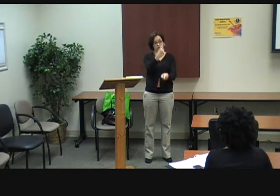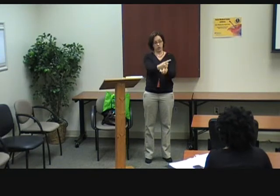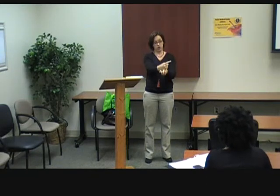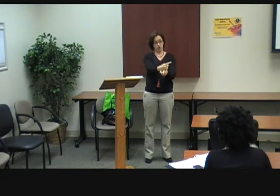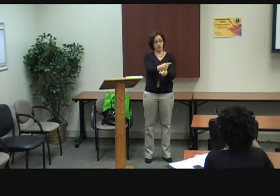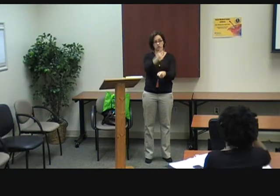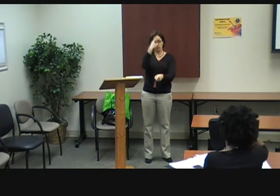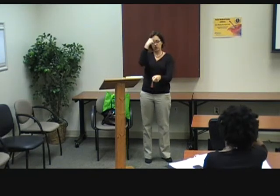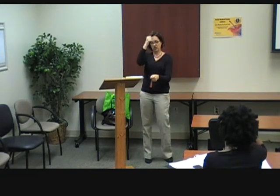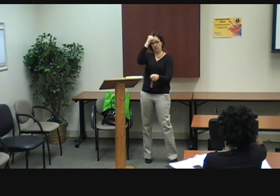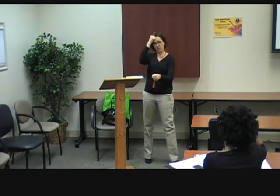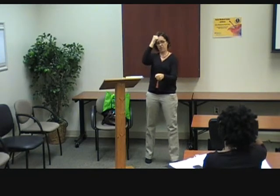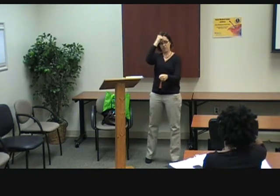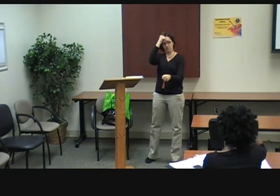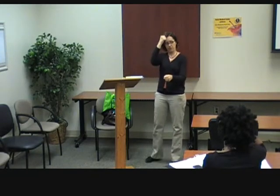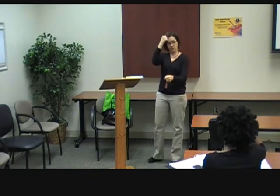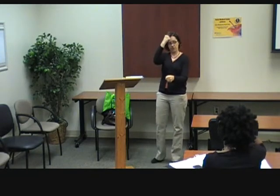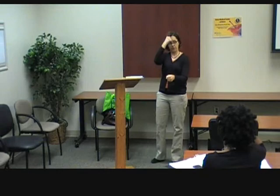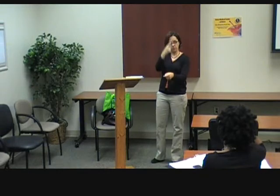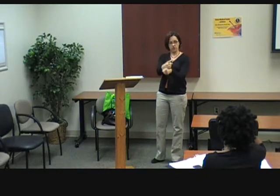brother. Really your thumb. Brother.